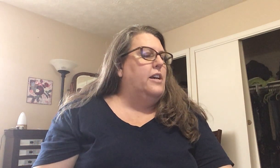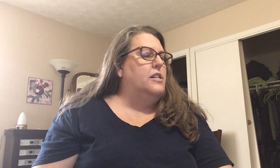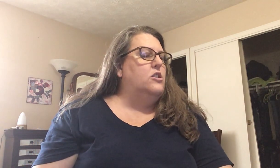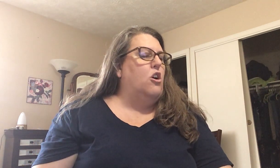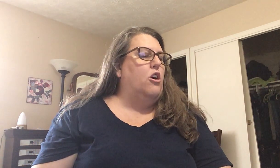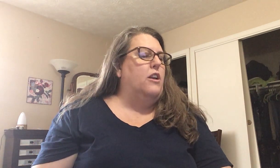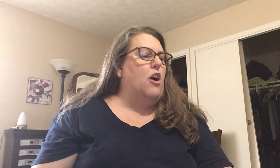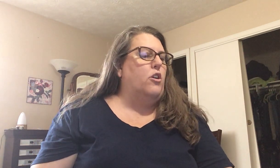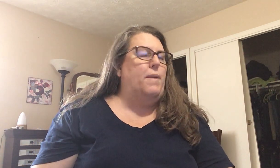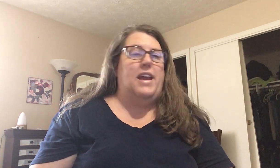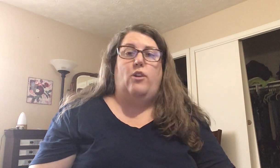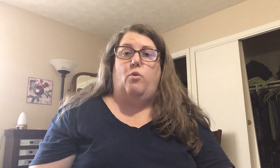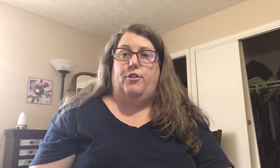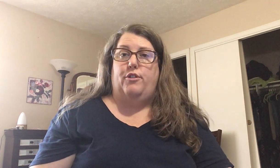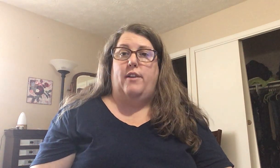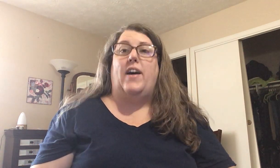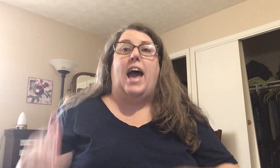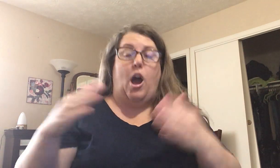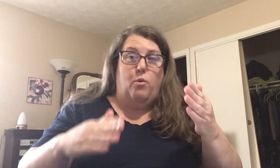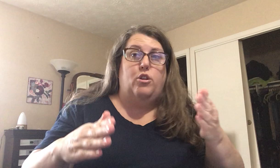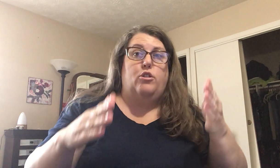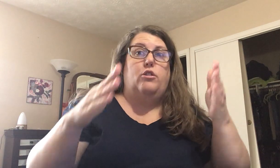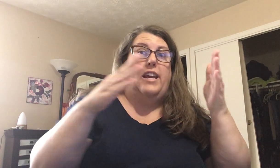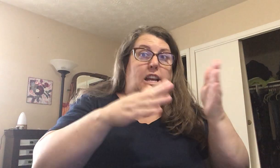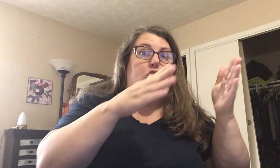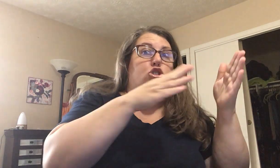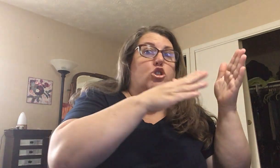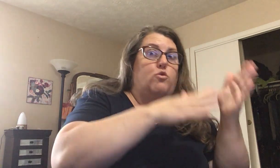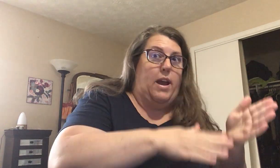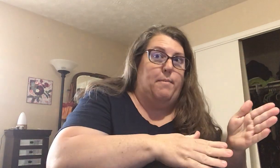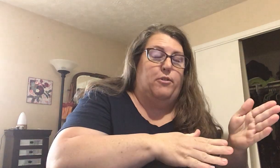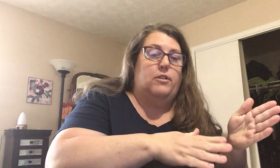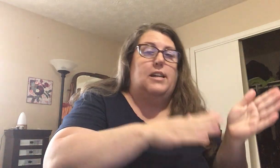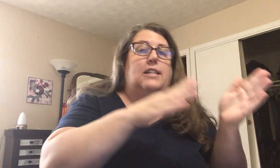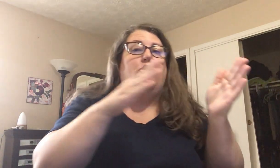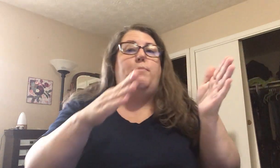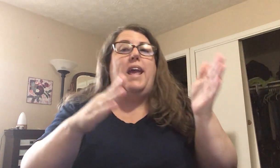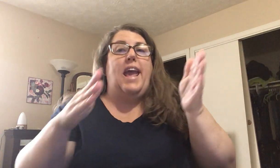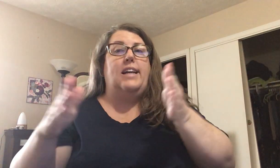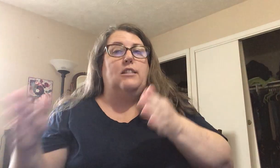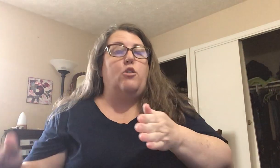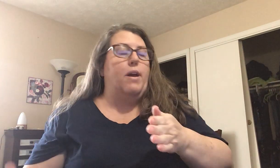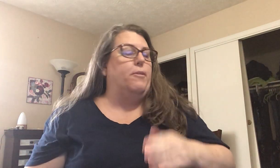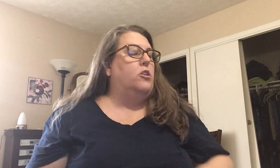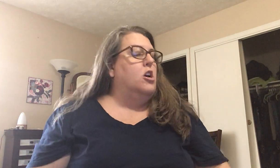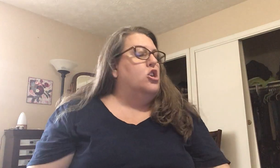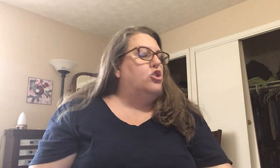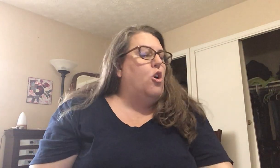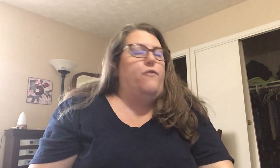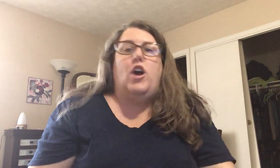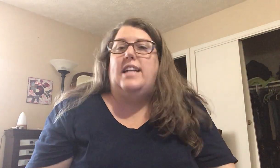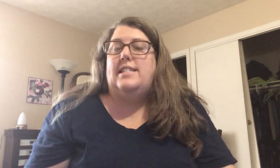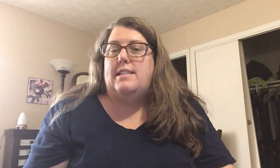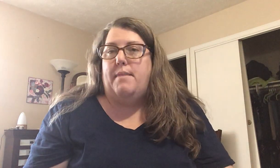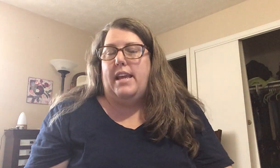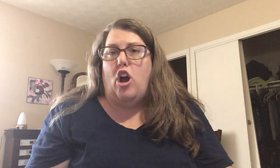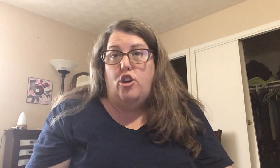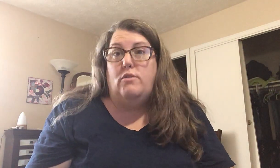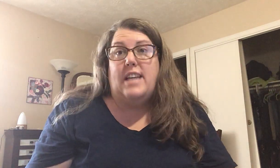these are not going to be in order of our English grammar. It's going to be ASL grammar. So if you're asking somebody, are you